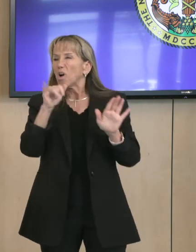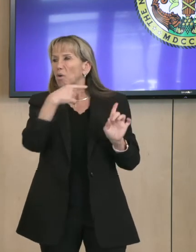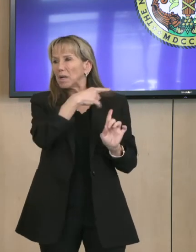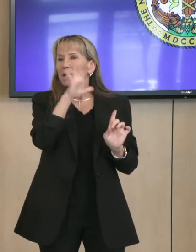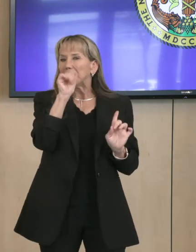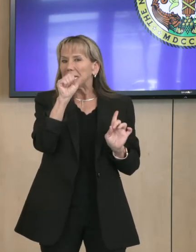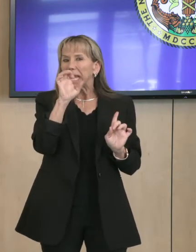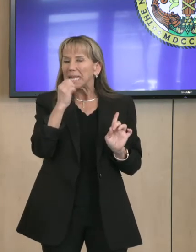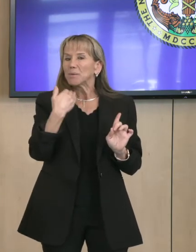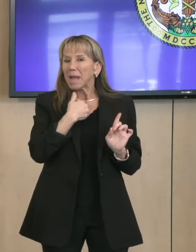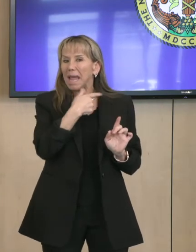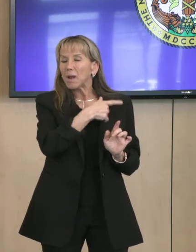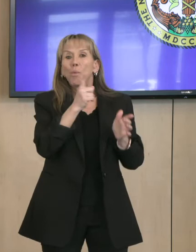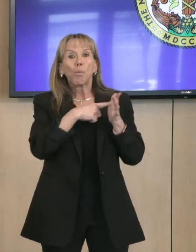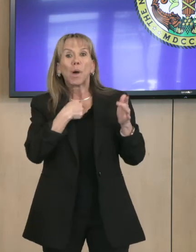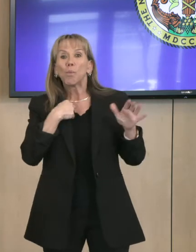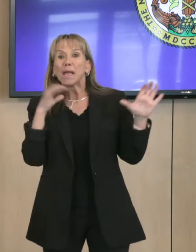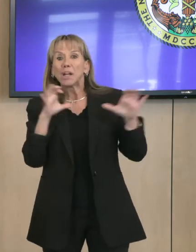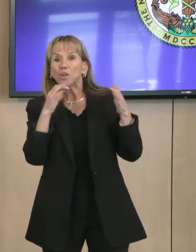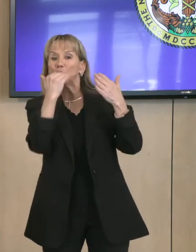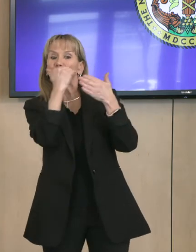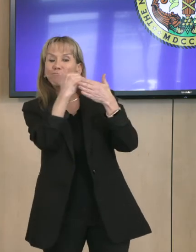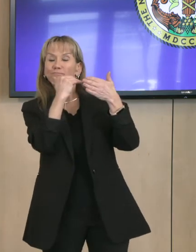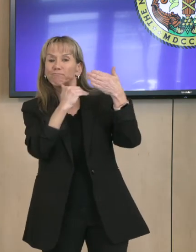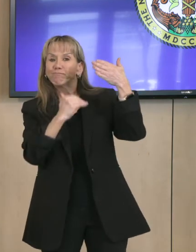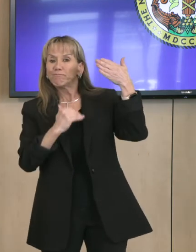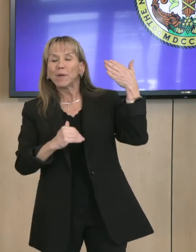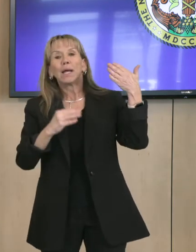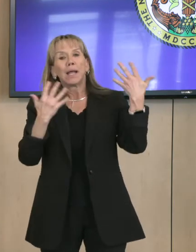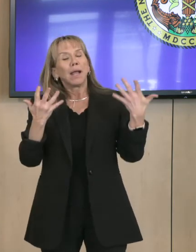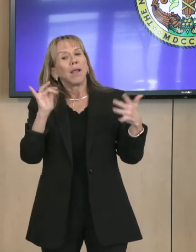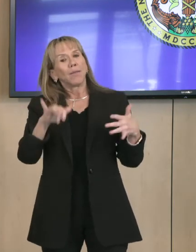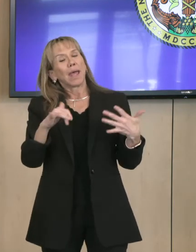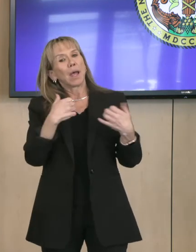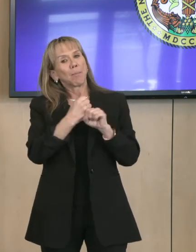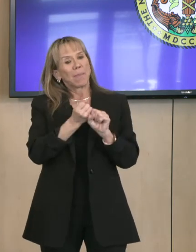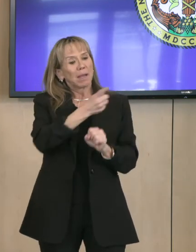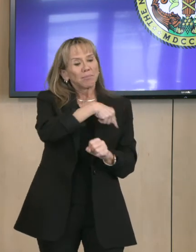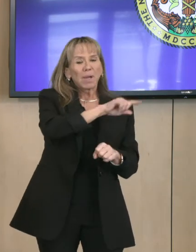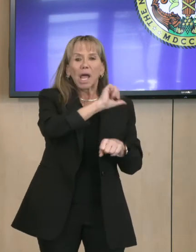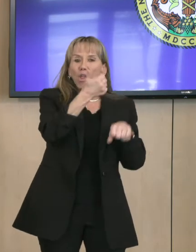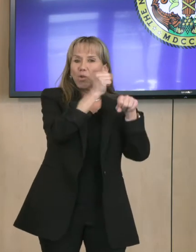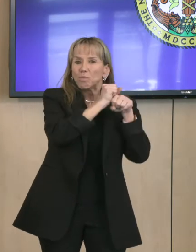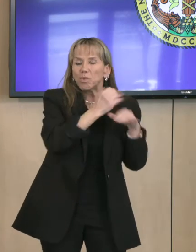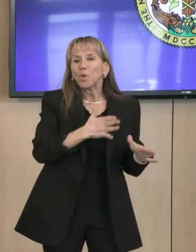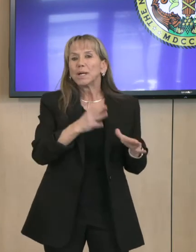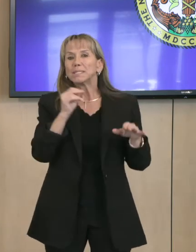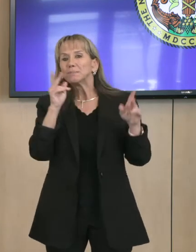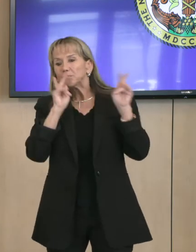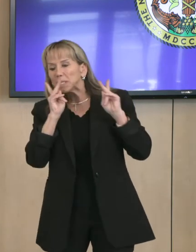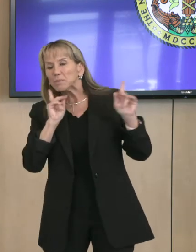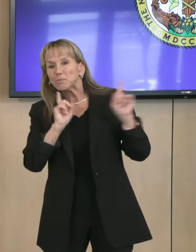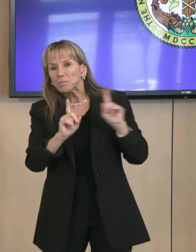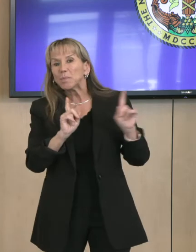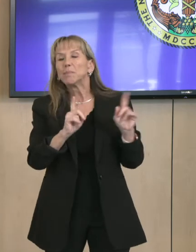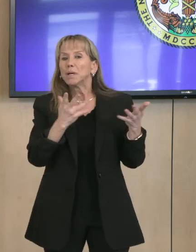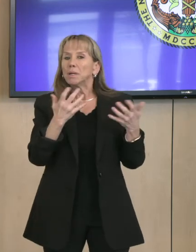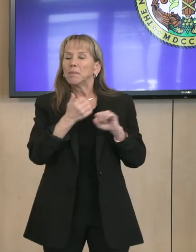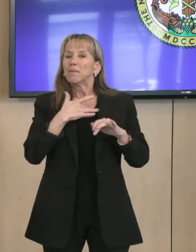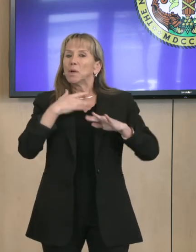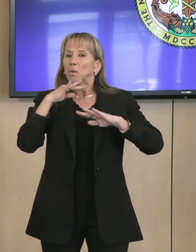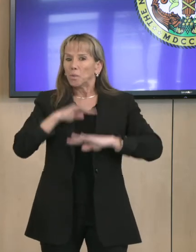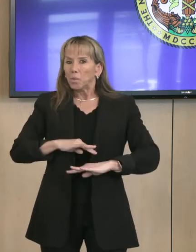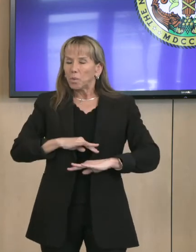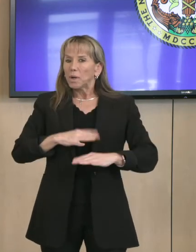existed and the actions that they have taken by ensuring other employees and are in fact asymptomatic and that they have done cleaning, I